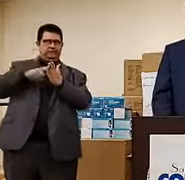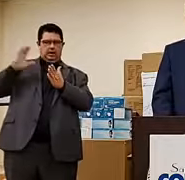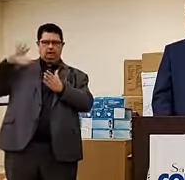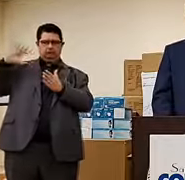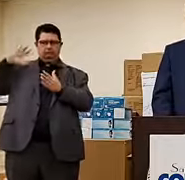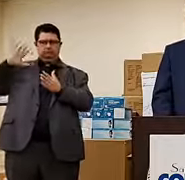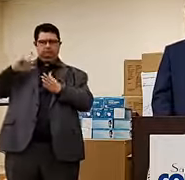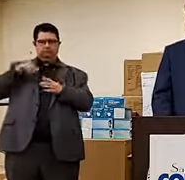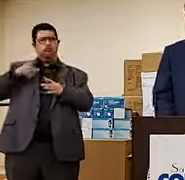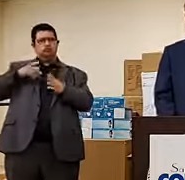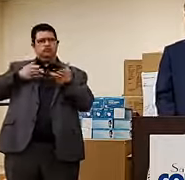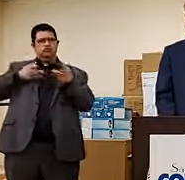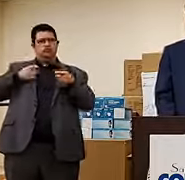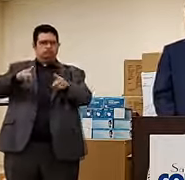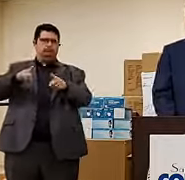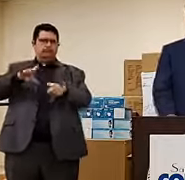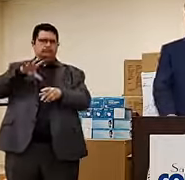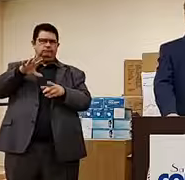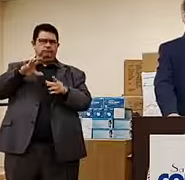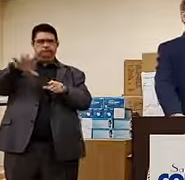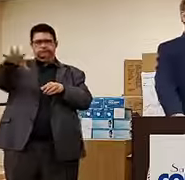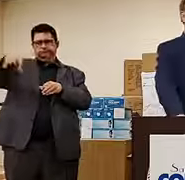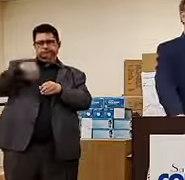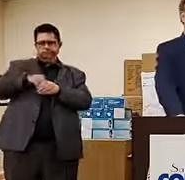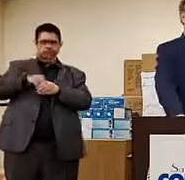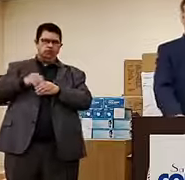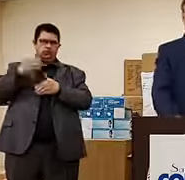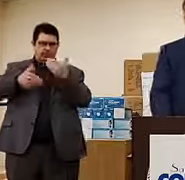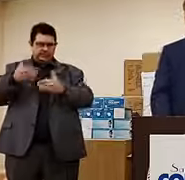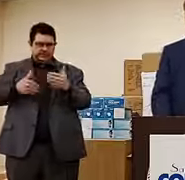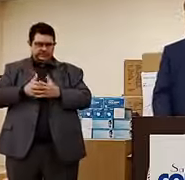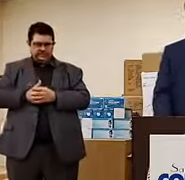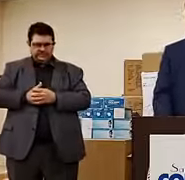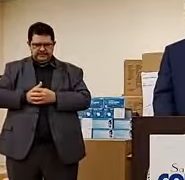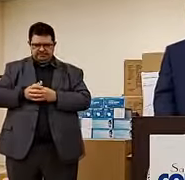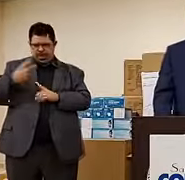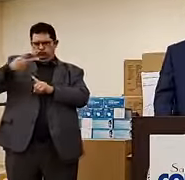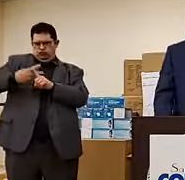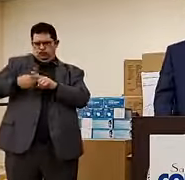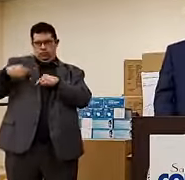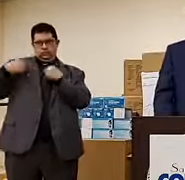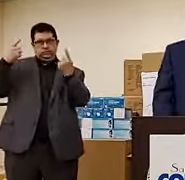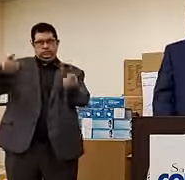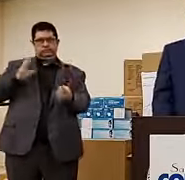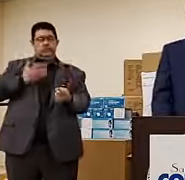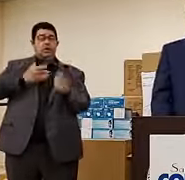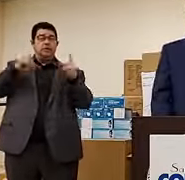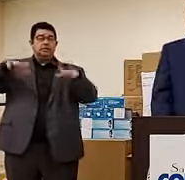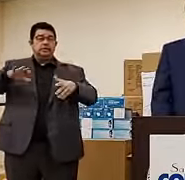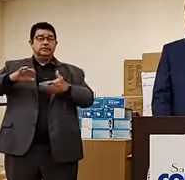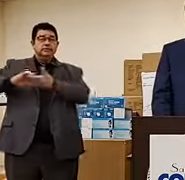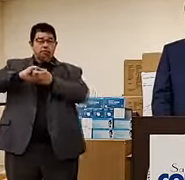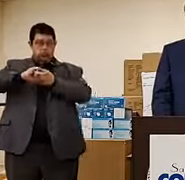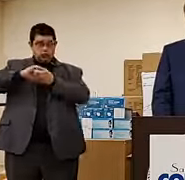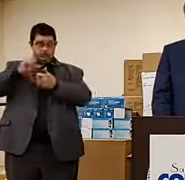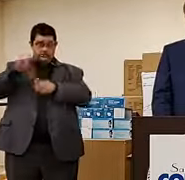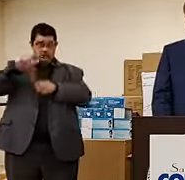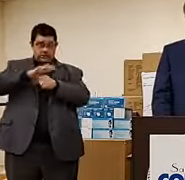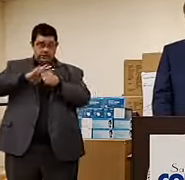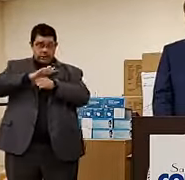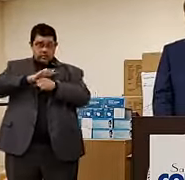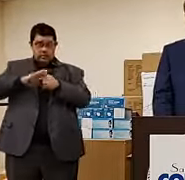community participatory budget process. Over the past 2 months, our testing partners in St. Louis County have